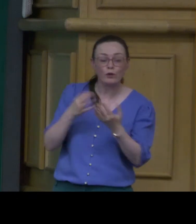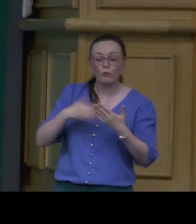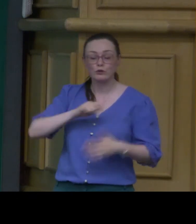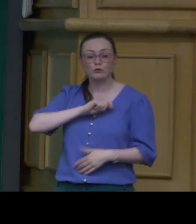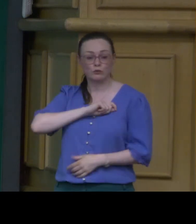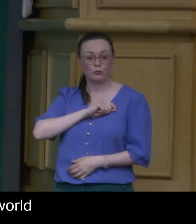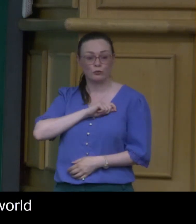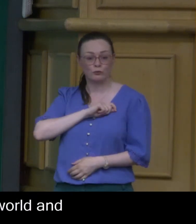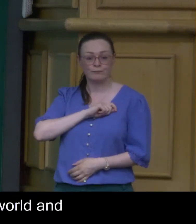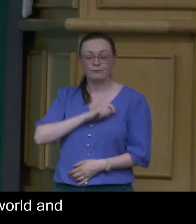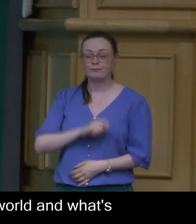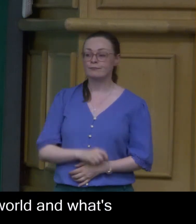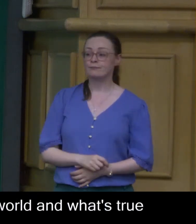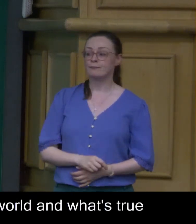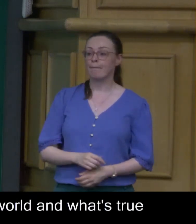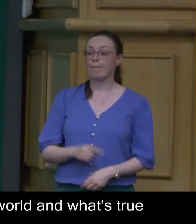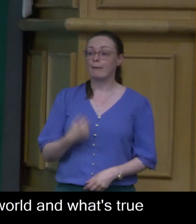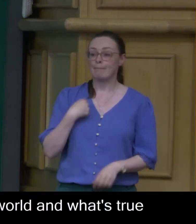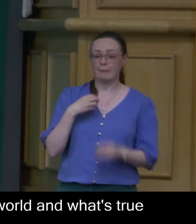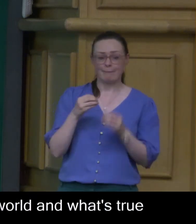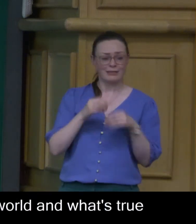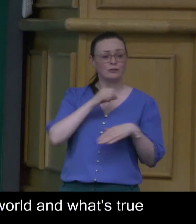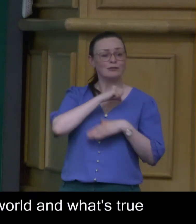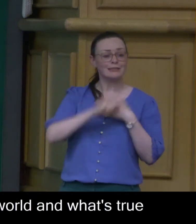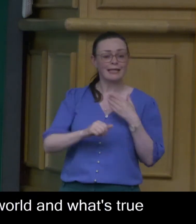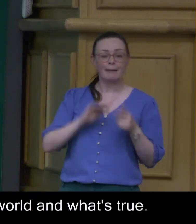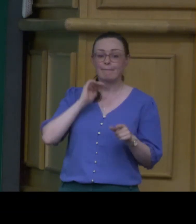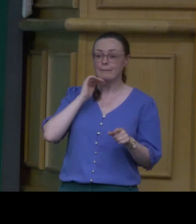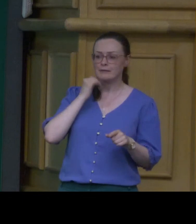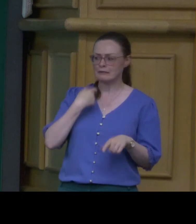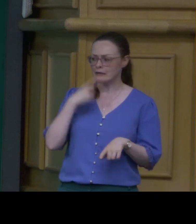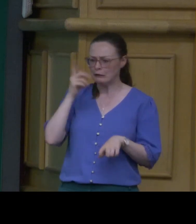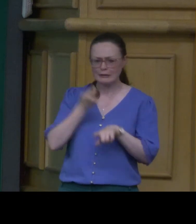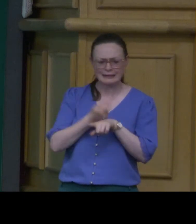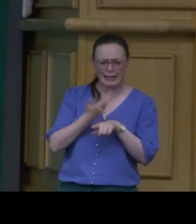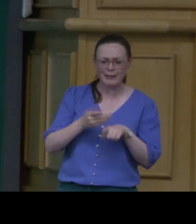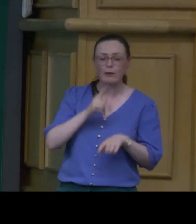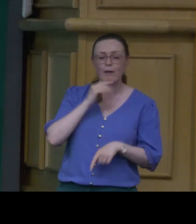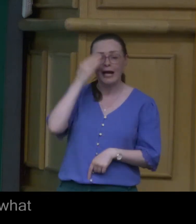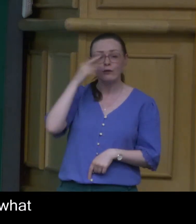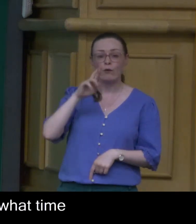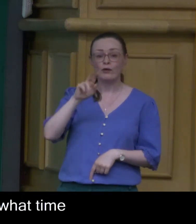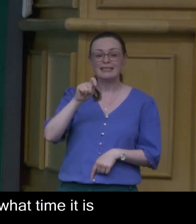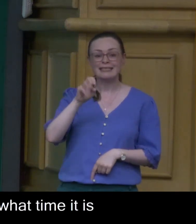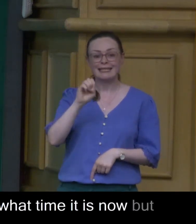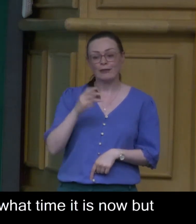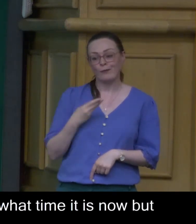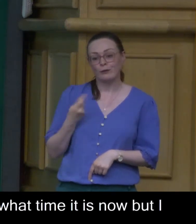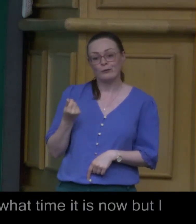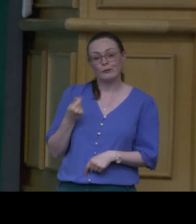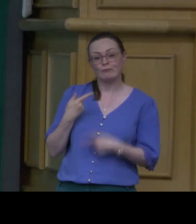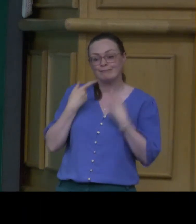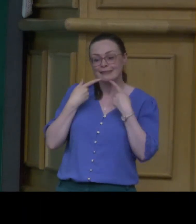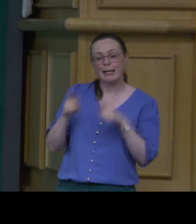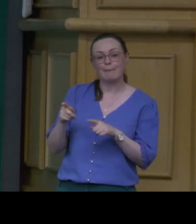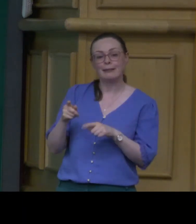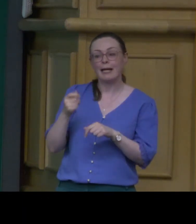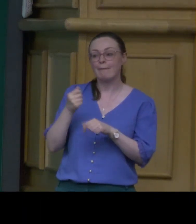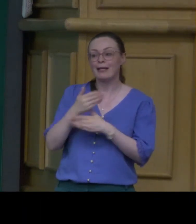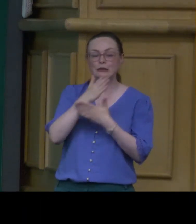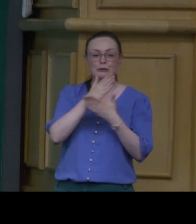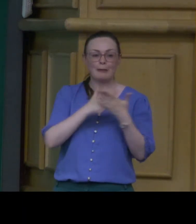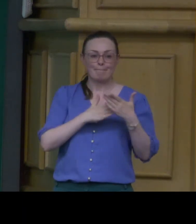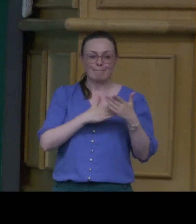true. I mentioned that today because I don't know what time it is now, but I know RT are due to make a statement shortly on some of